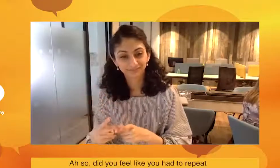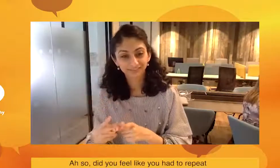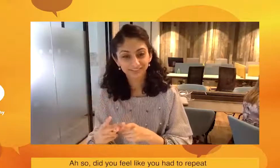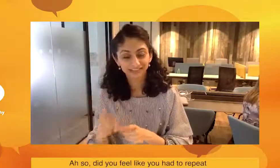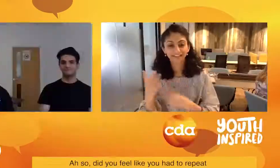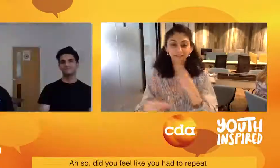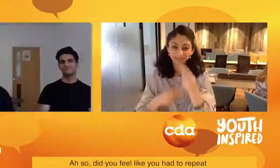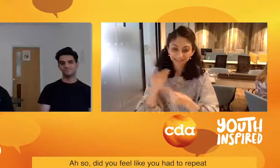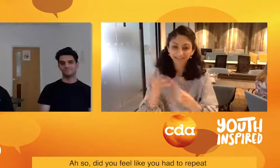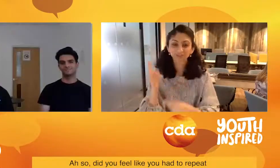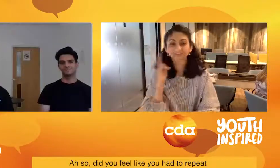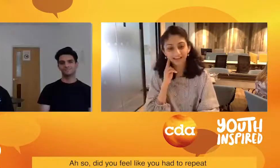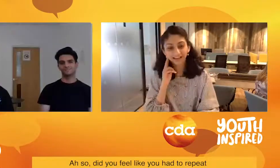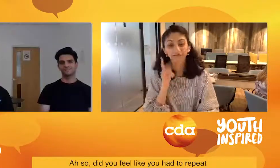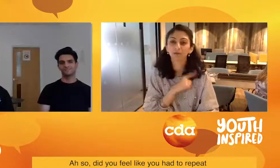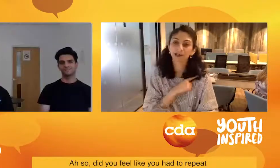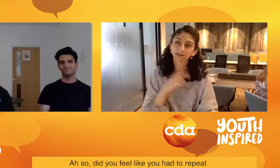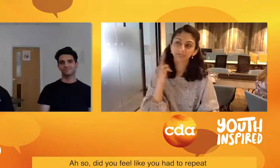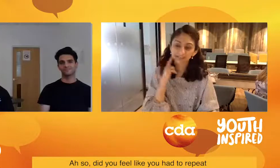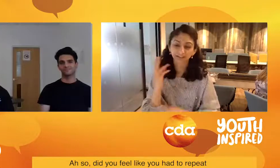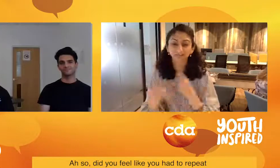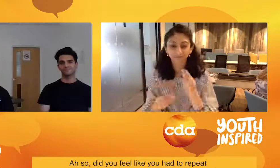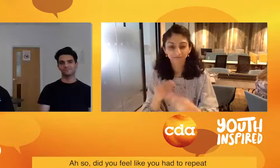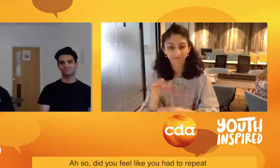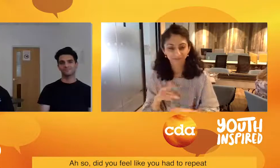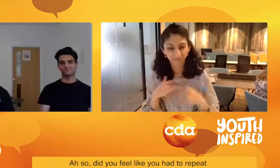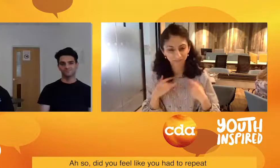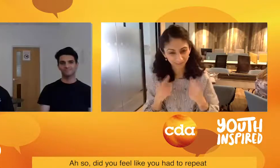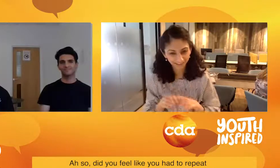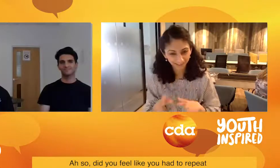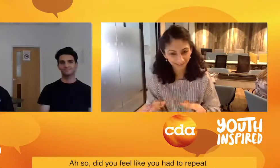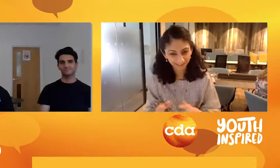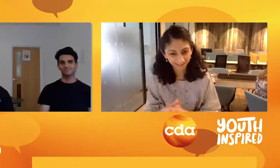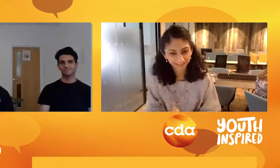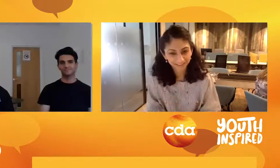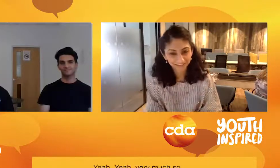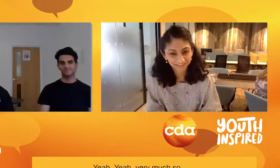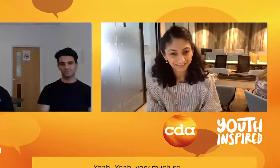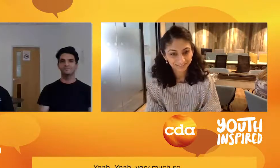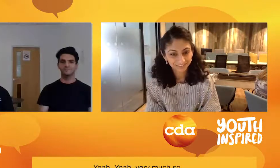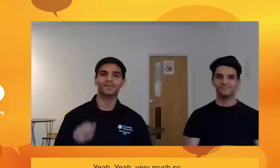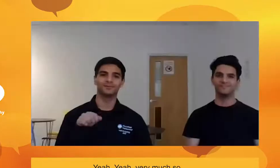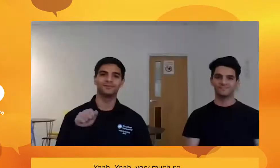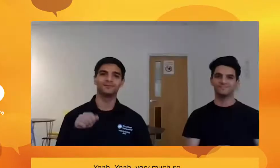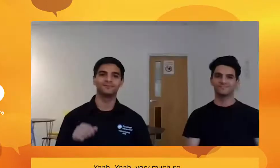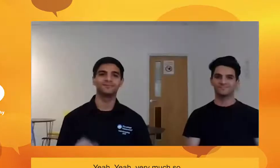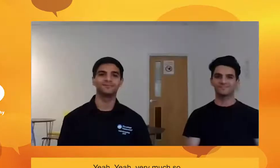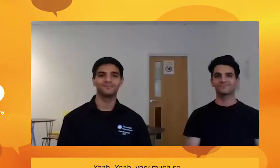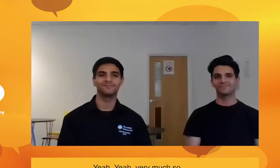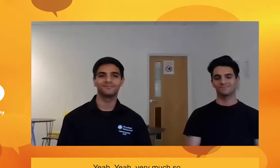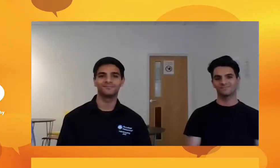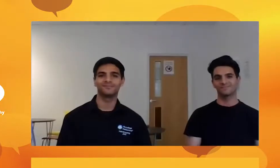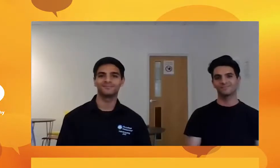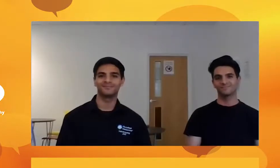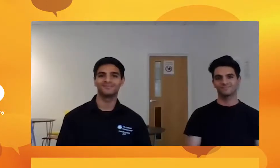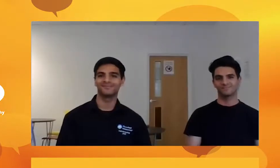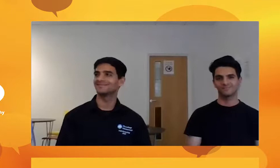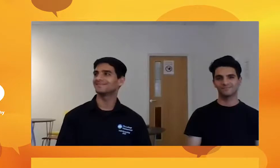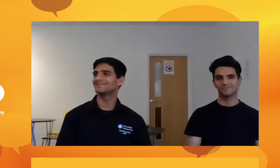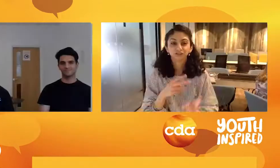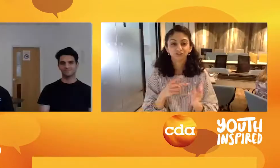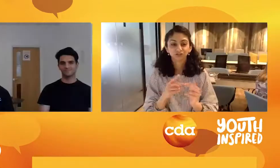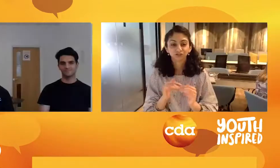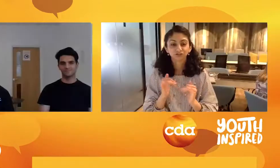So did you feel like you had to repeat yourself that you were deaf a lot? Is that right? Yeah, very much so.